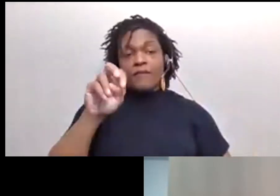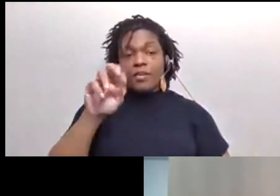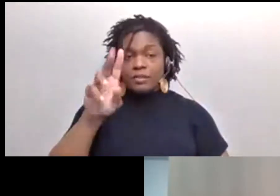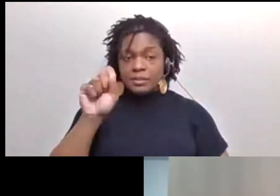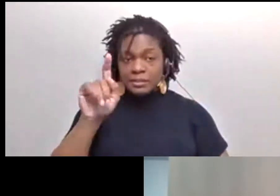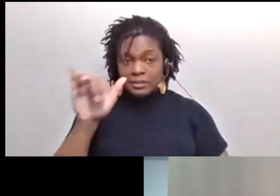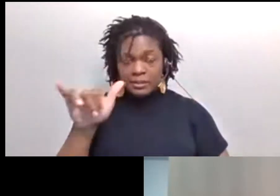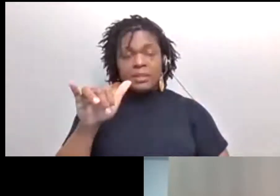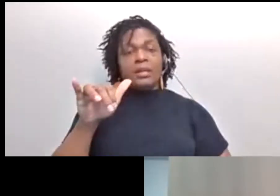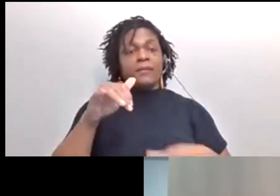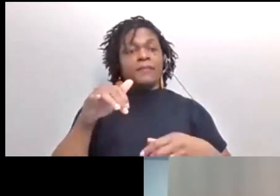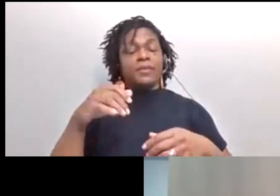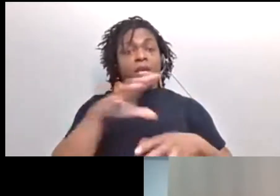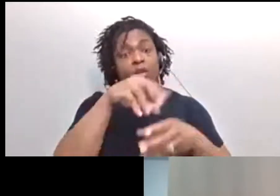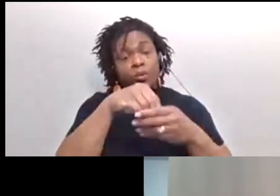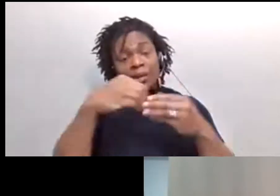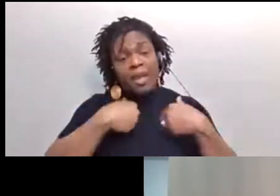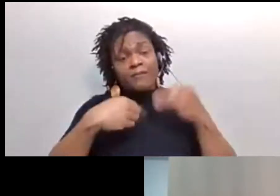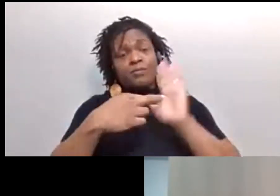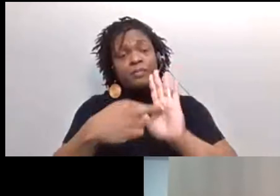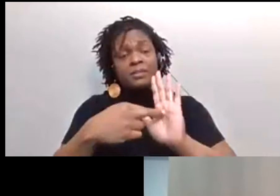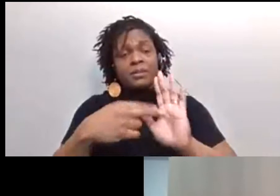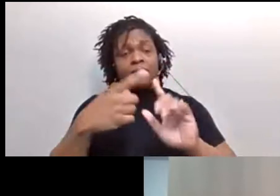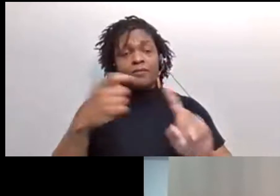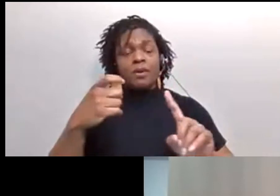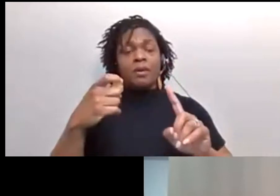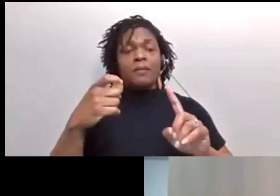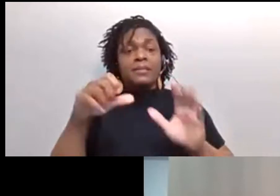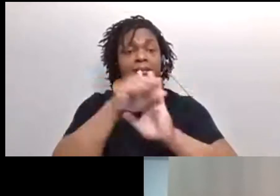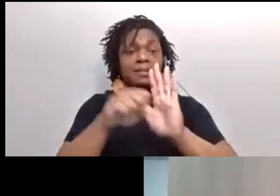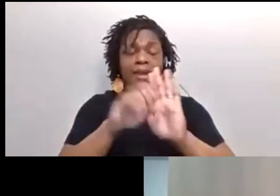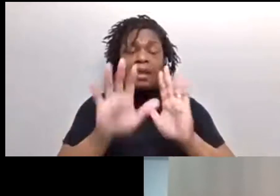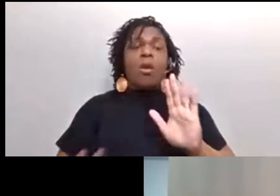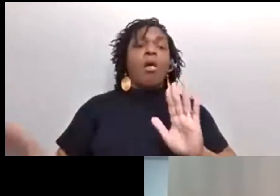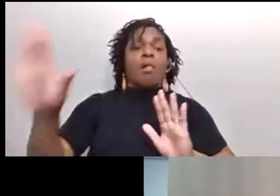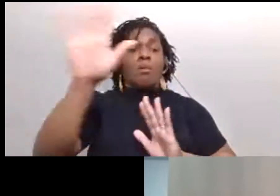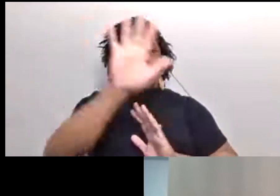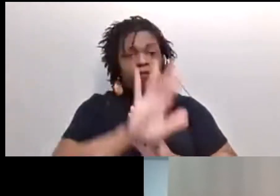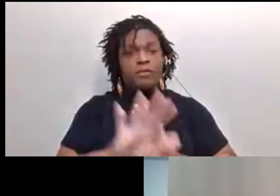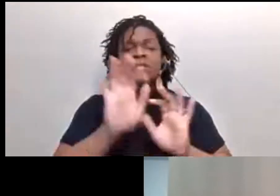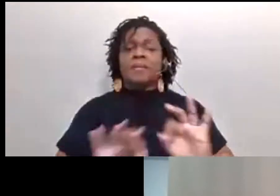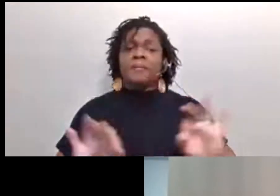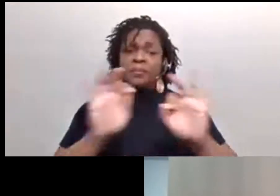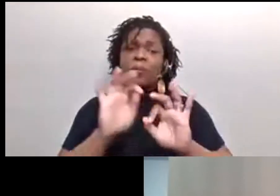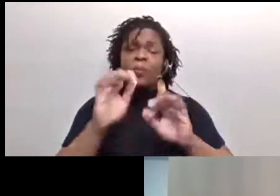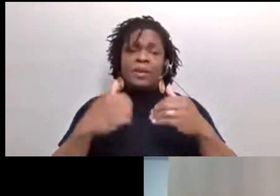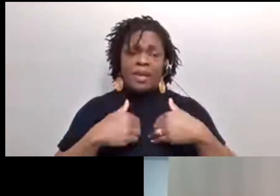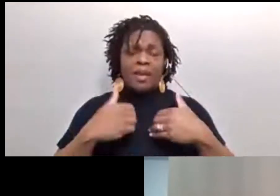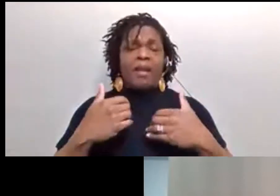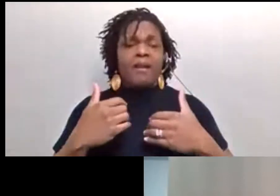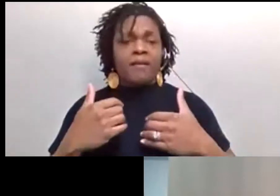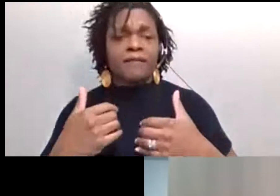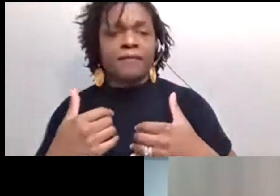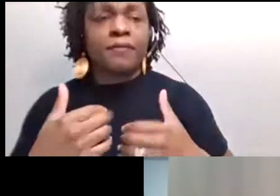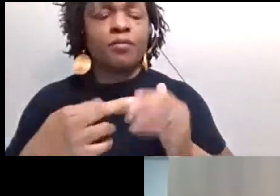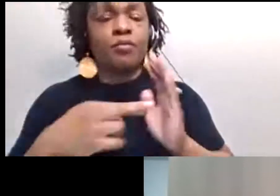a representation from across the state, because it's really important to have people that can talk about what's going on in